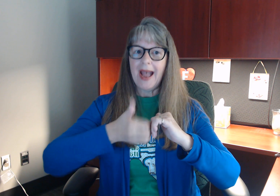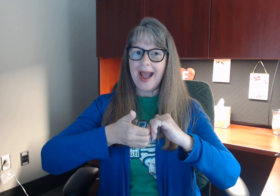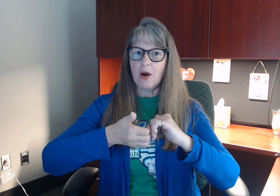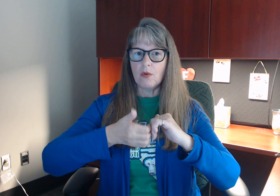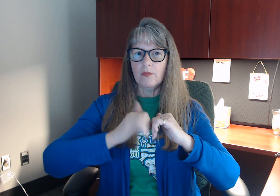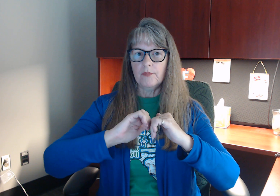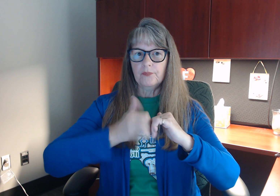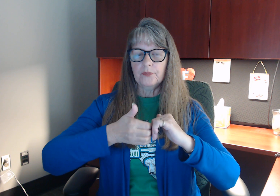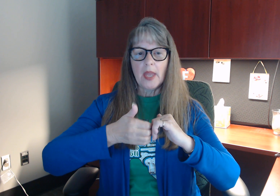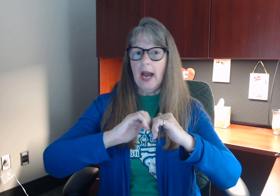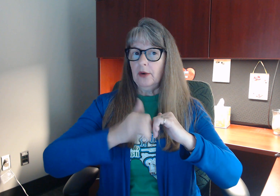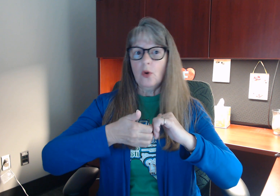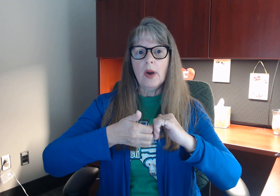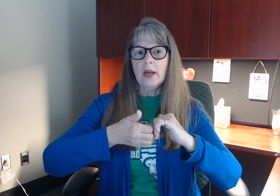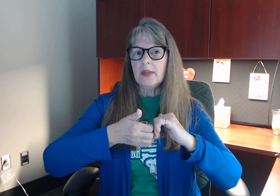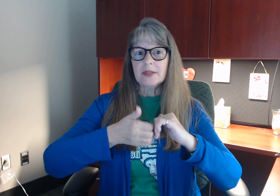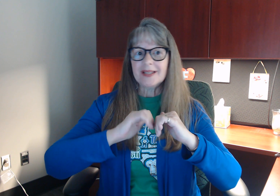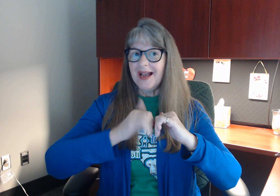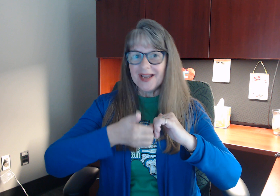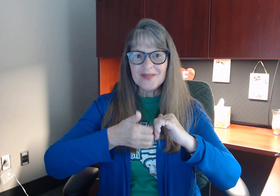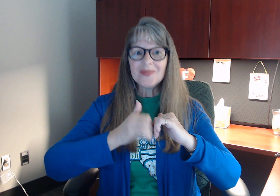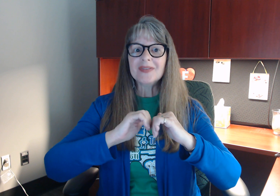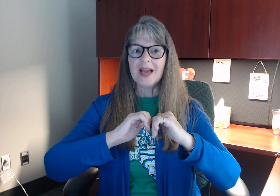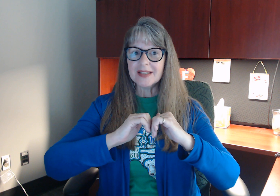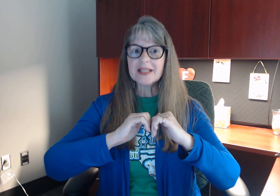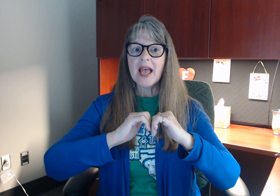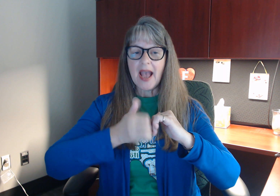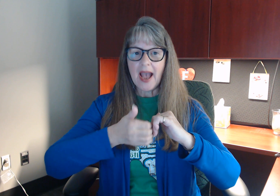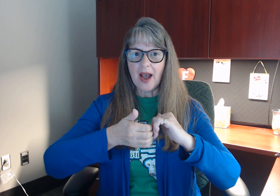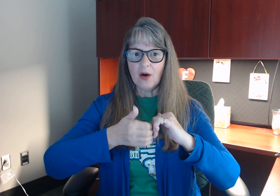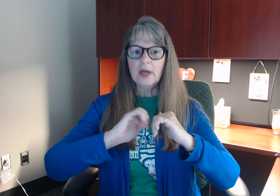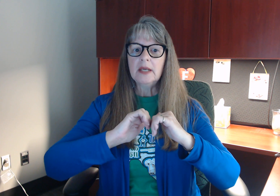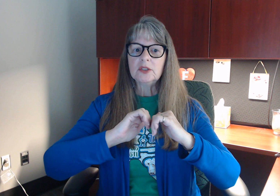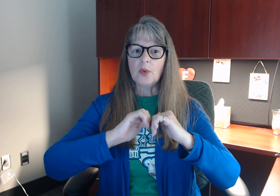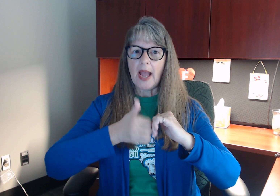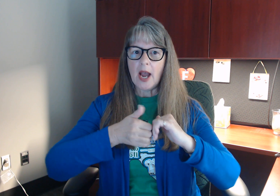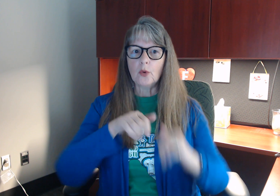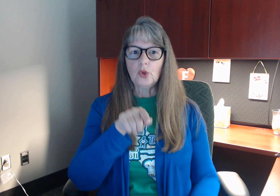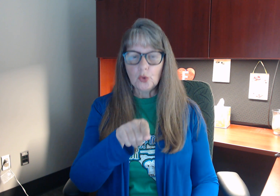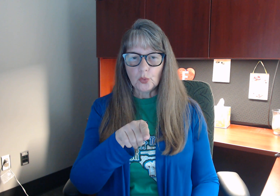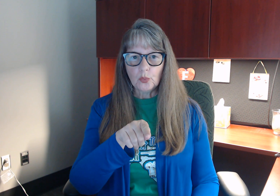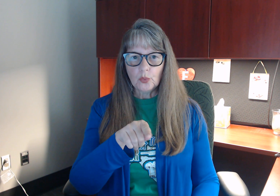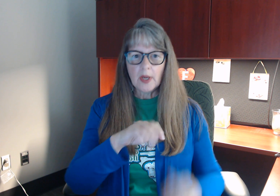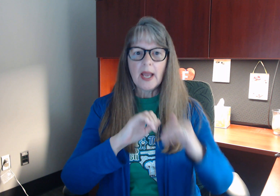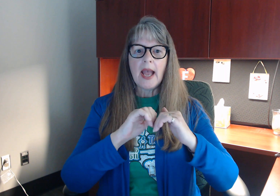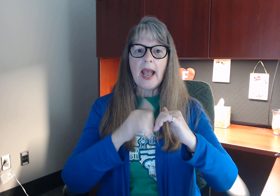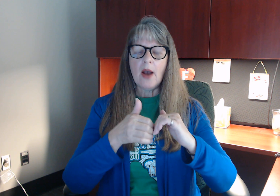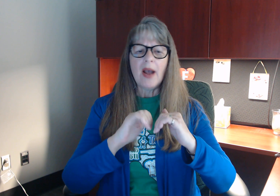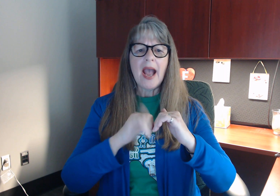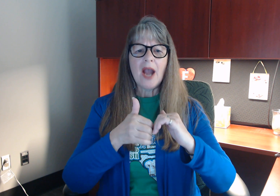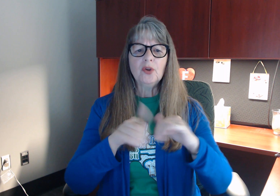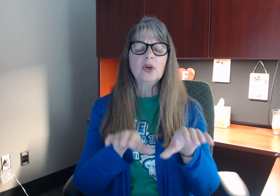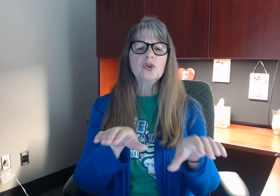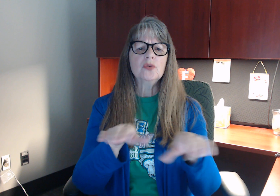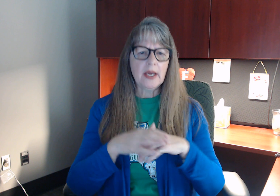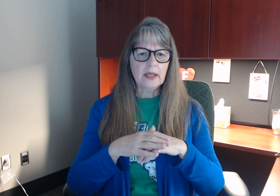How. I don't know why that's the sign, but that is how. So how are you? How. How are you going to do that?